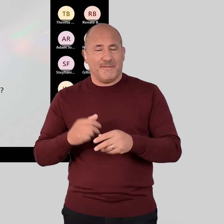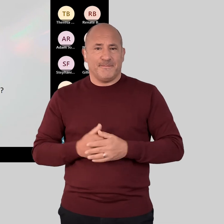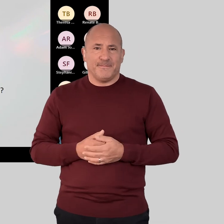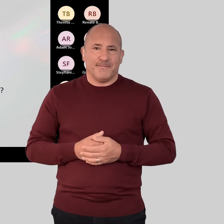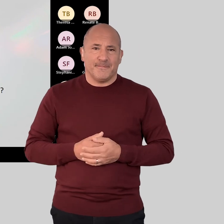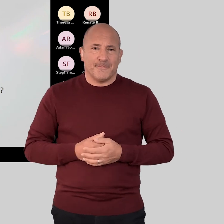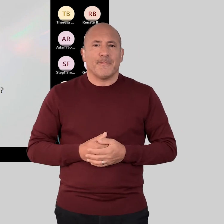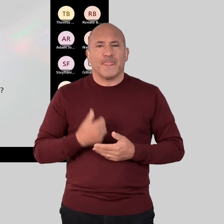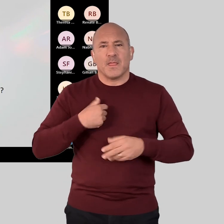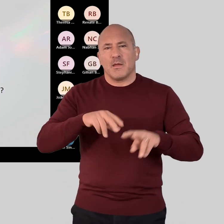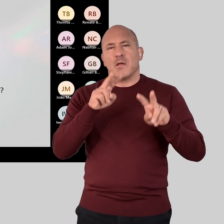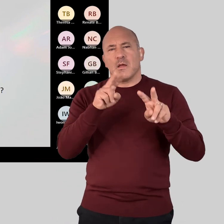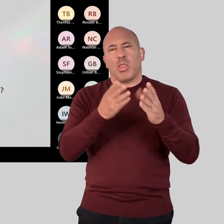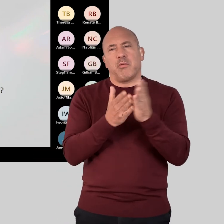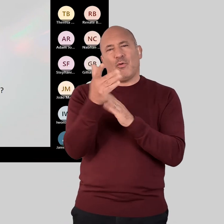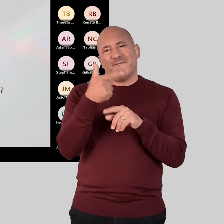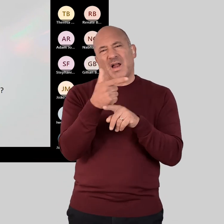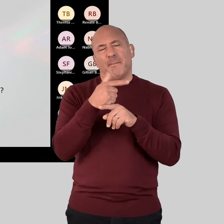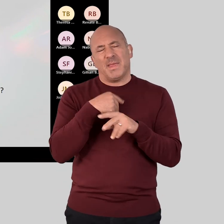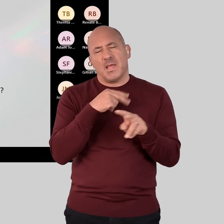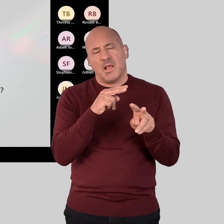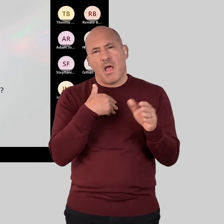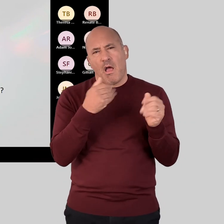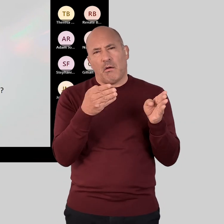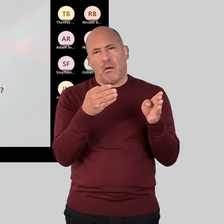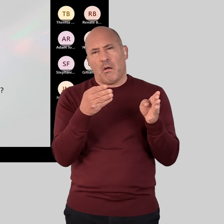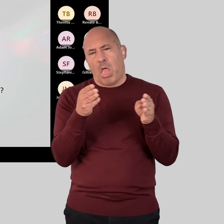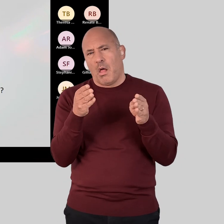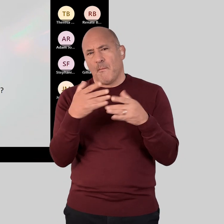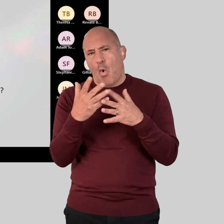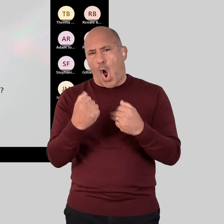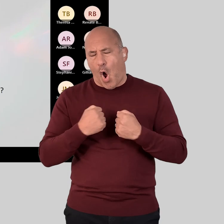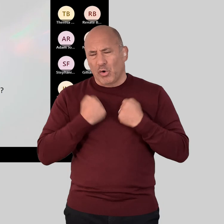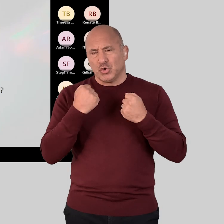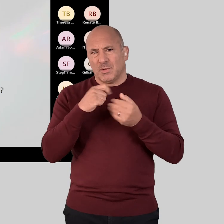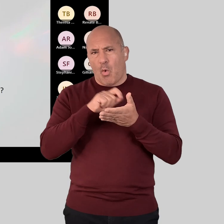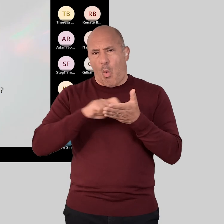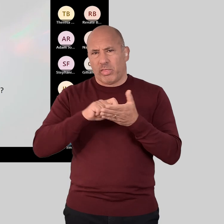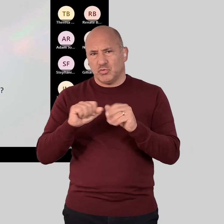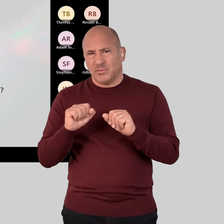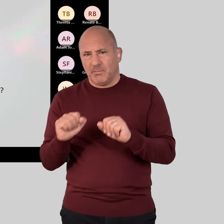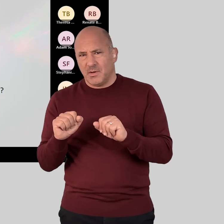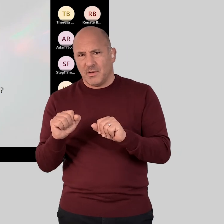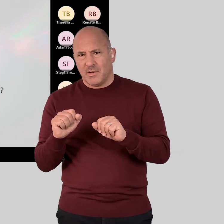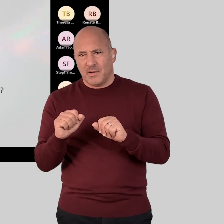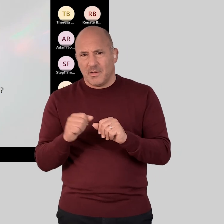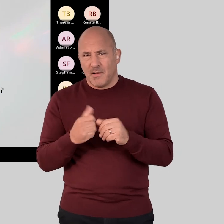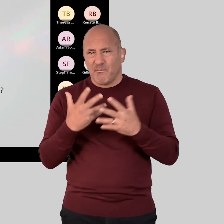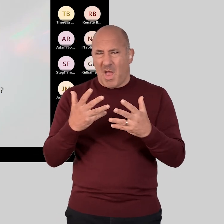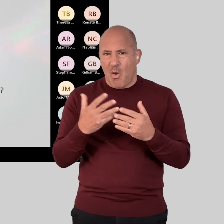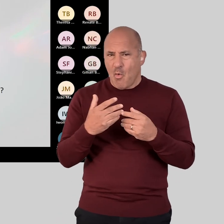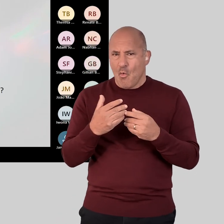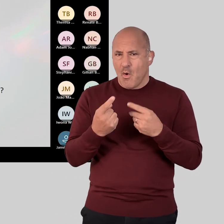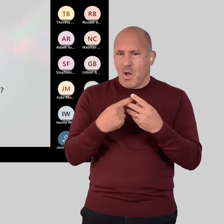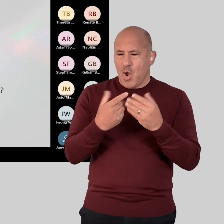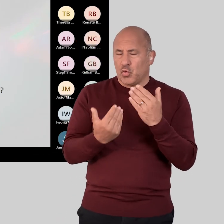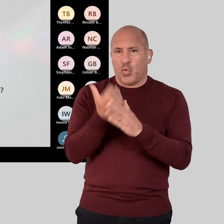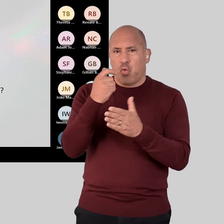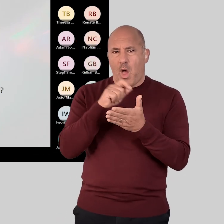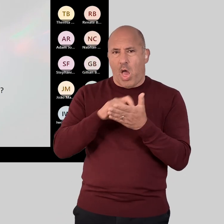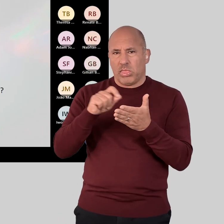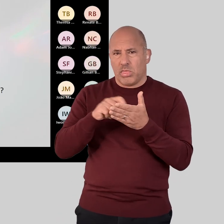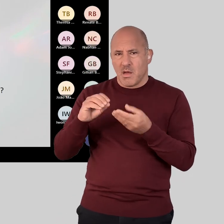experience. My observations did shift more towards ownership and authorship during the filming day. There were now other and new